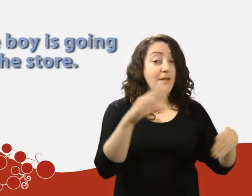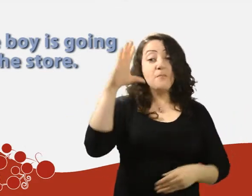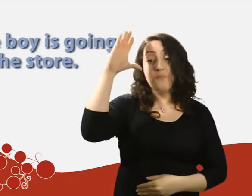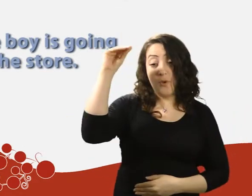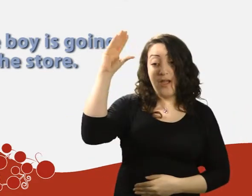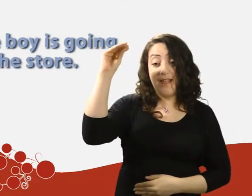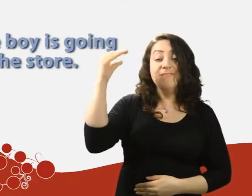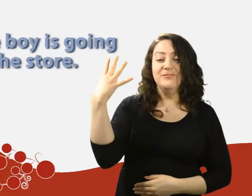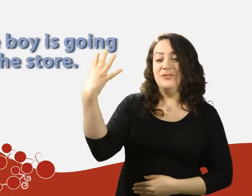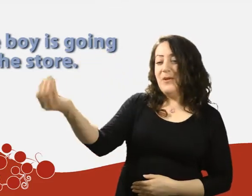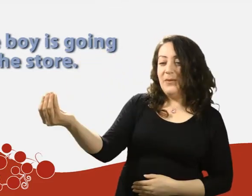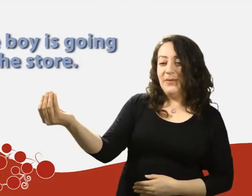Store, boy, go.